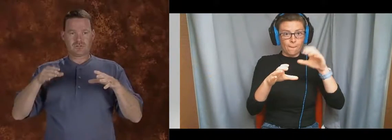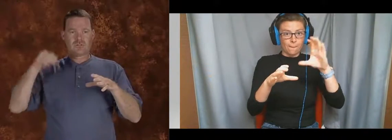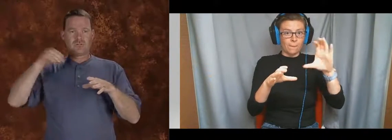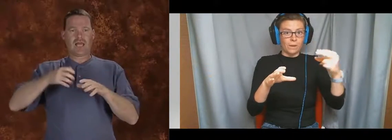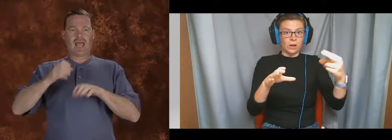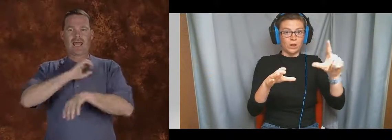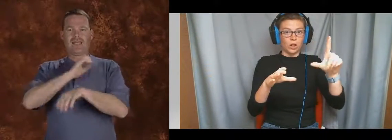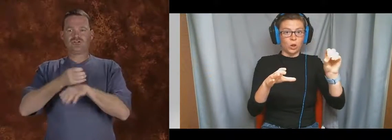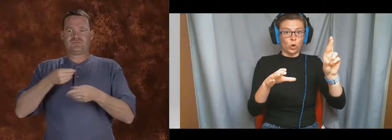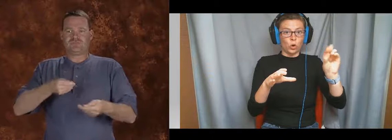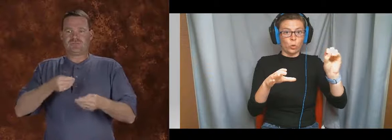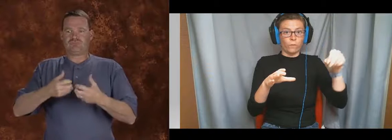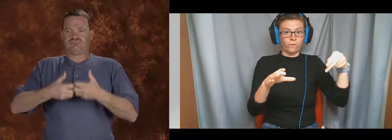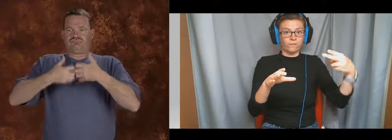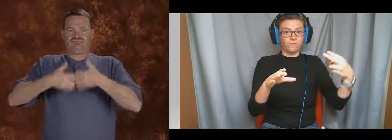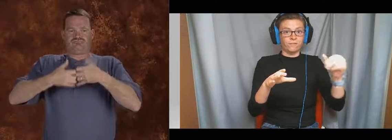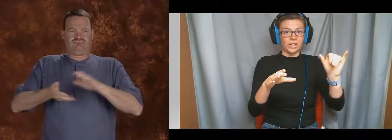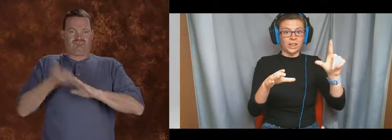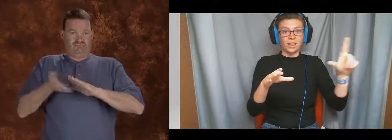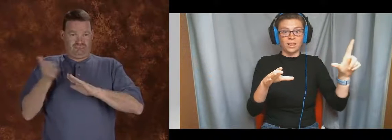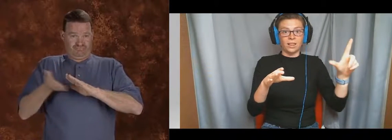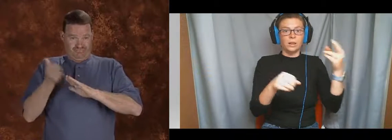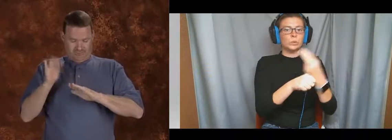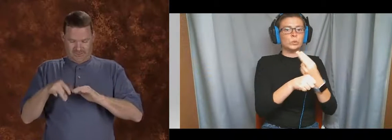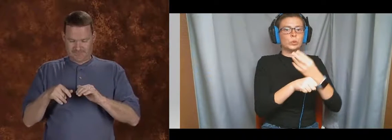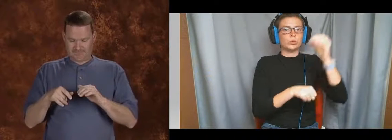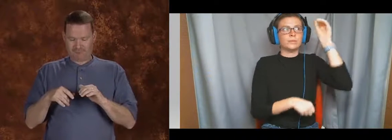sun's energy to make its food.